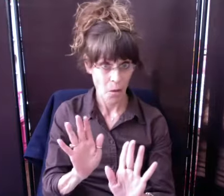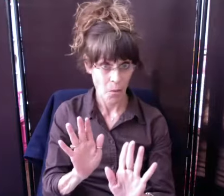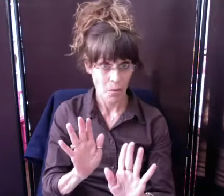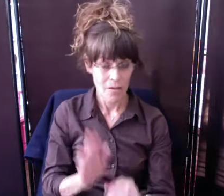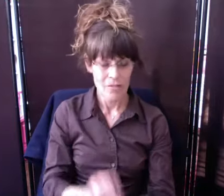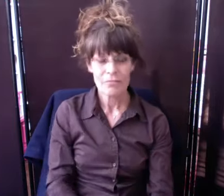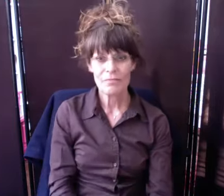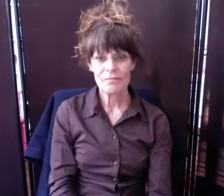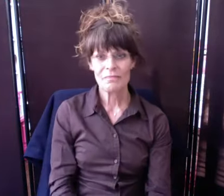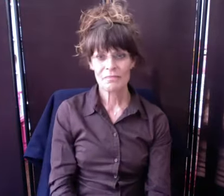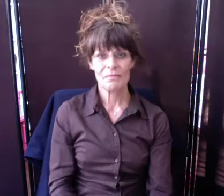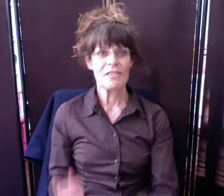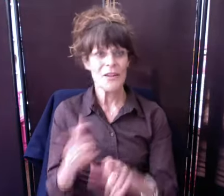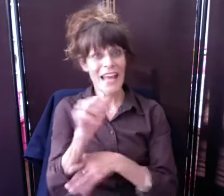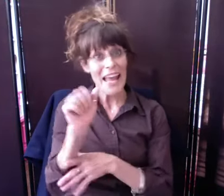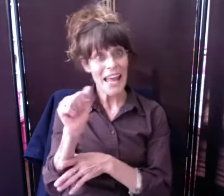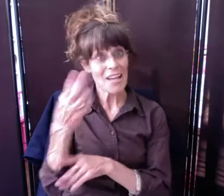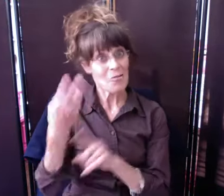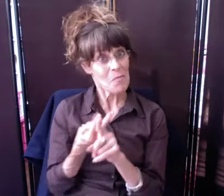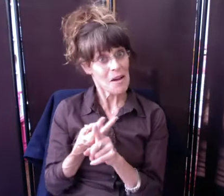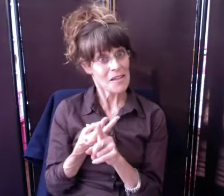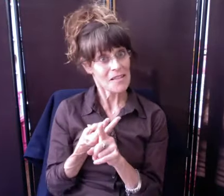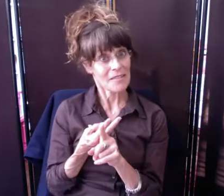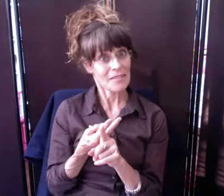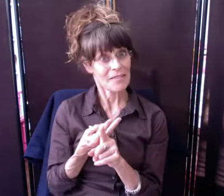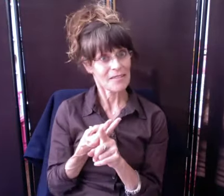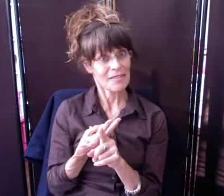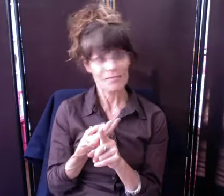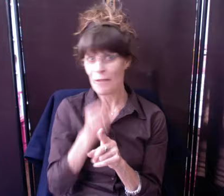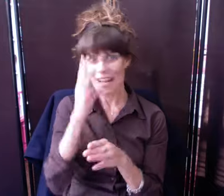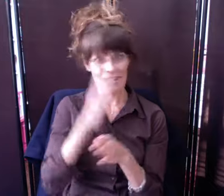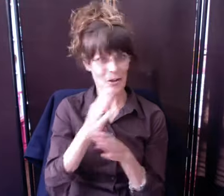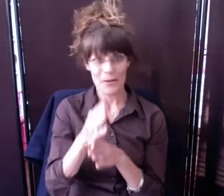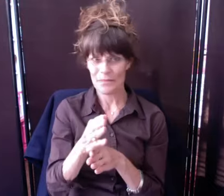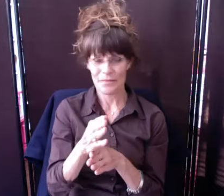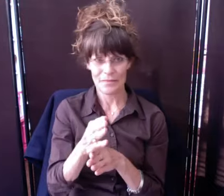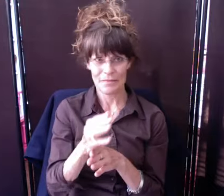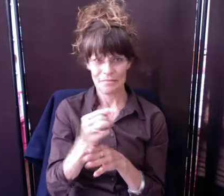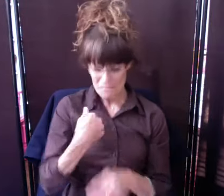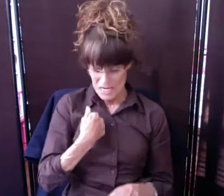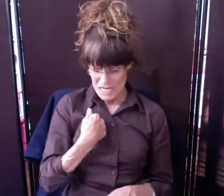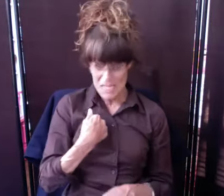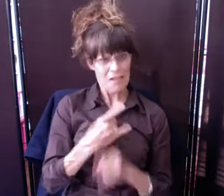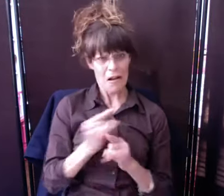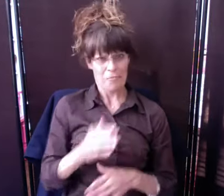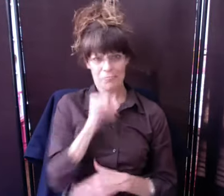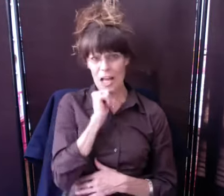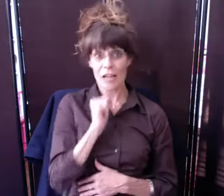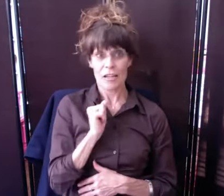so I went to AA for 2 months, but I wasn't sober. I didn't need to be. I'm not an alcoholic. I had a problem with cocaine, but I licked that.